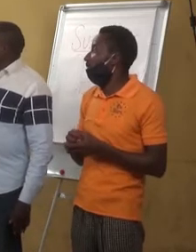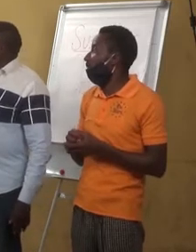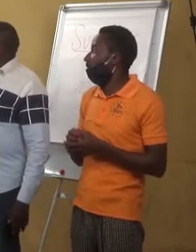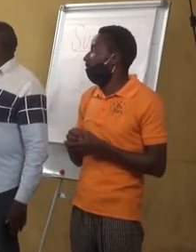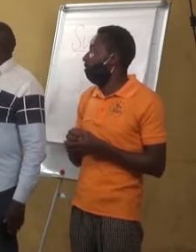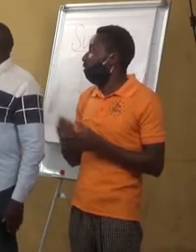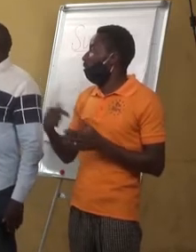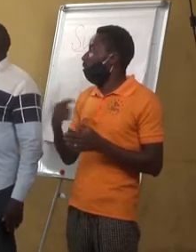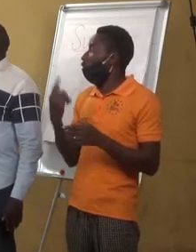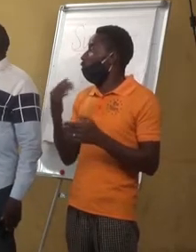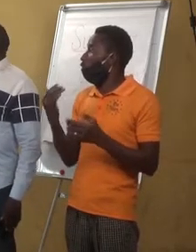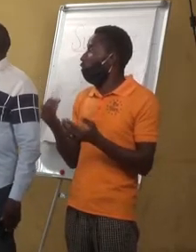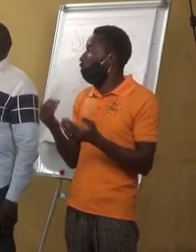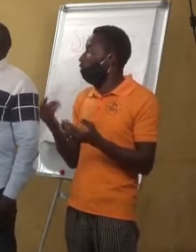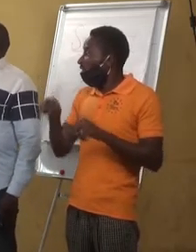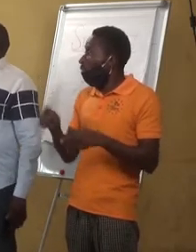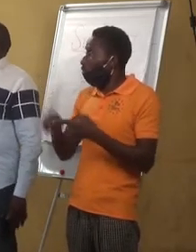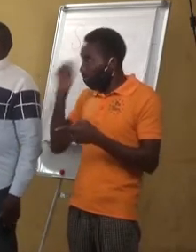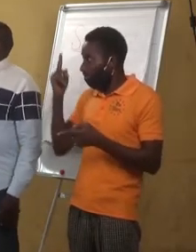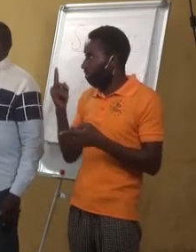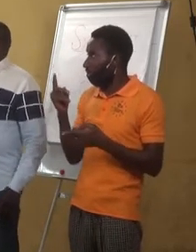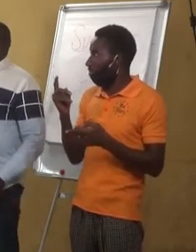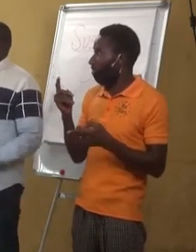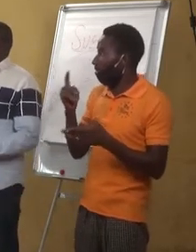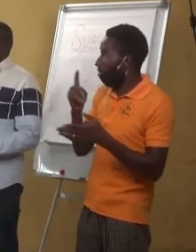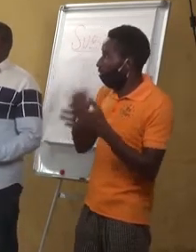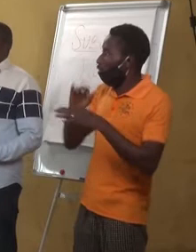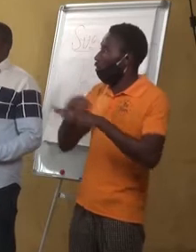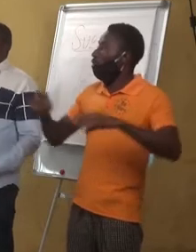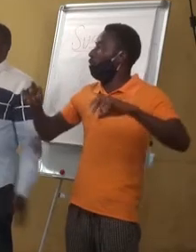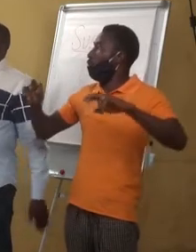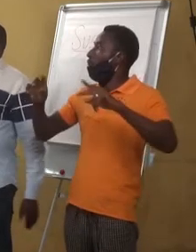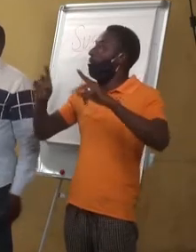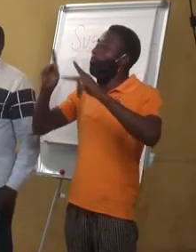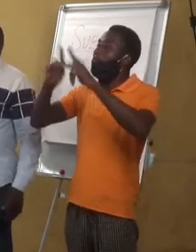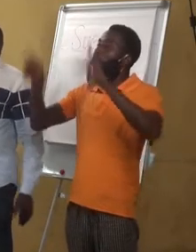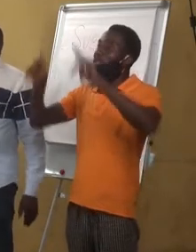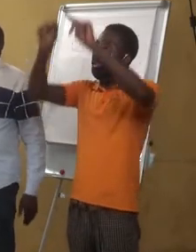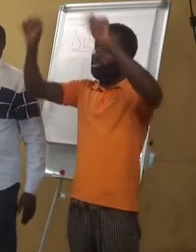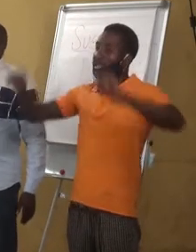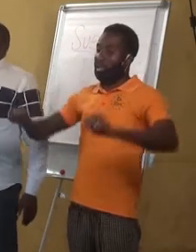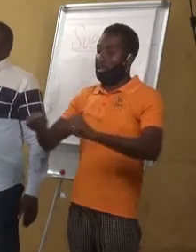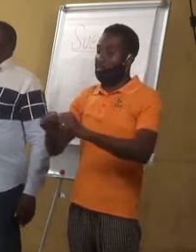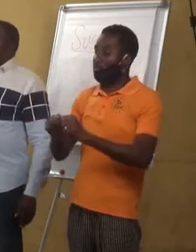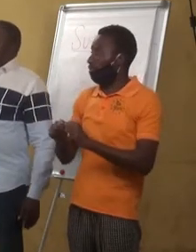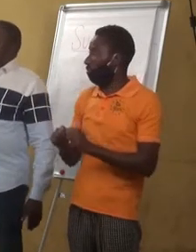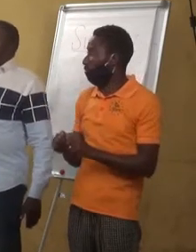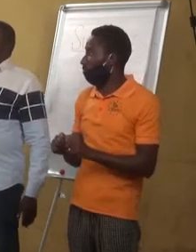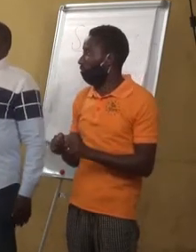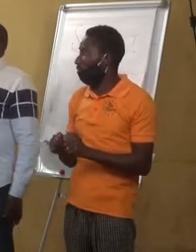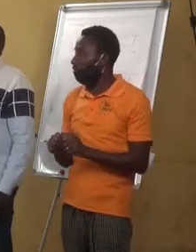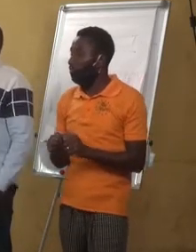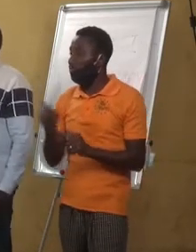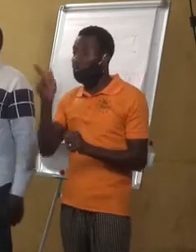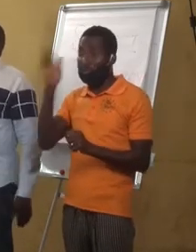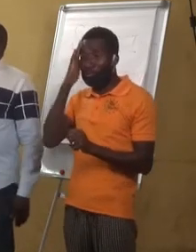this thing, we also need to understand another definition, which we describe as periodic table. You will recall in our previous